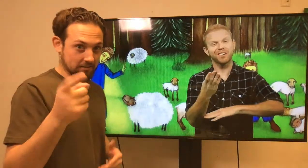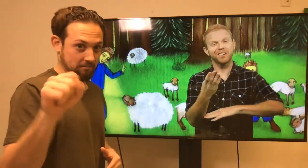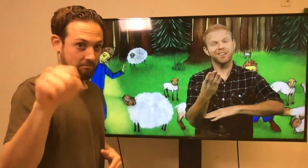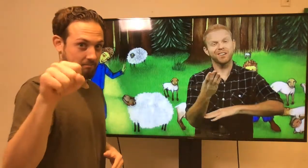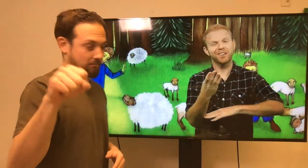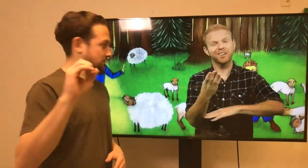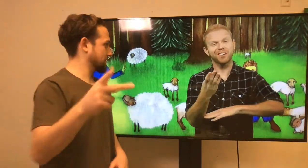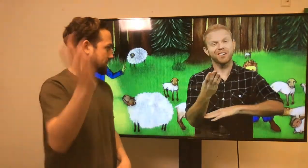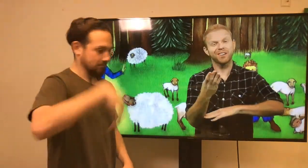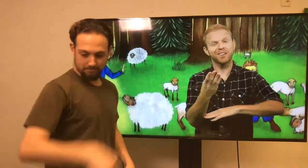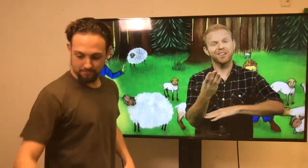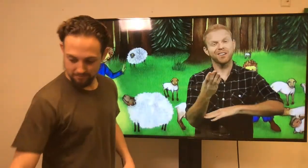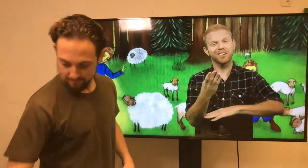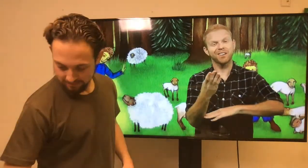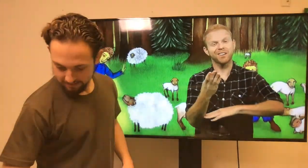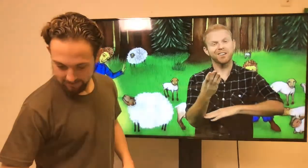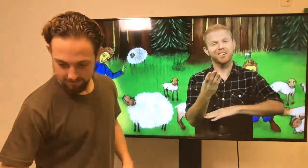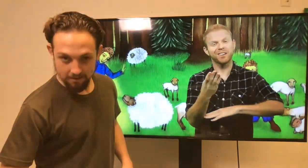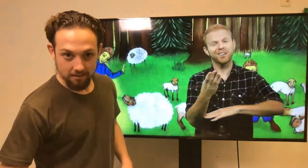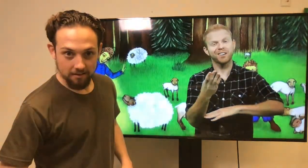You guys want to see the next one?